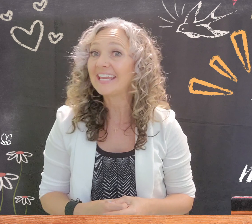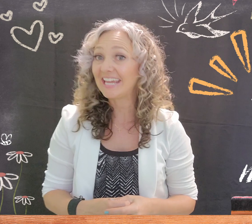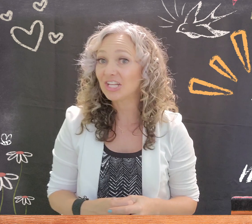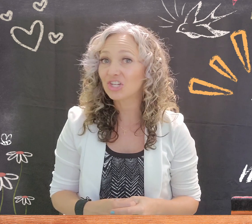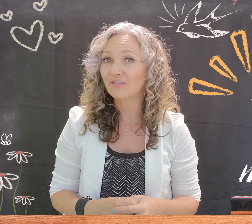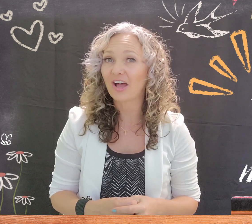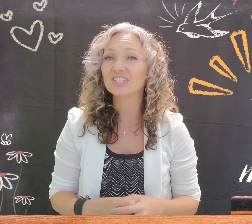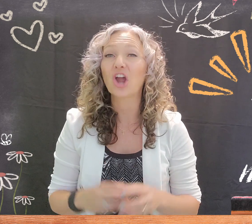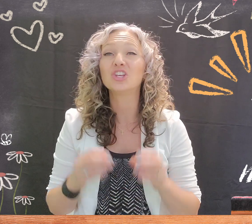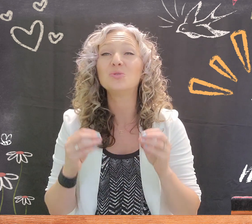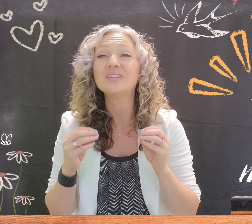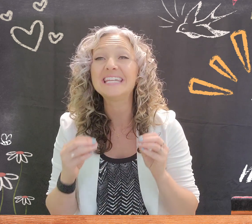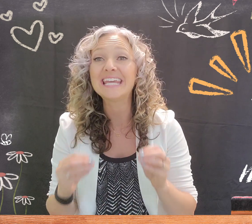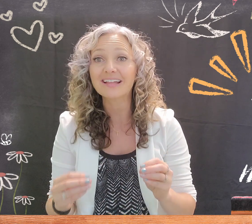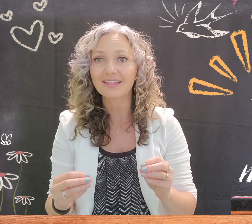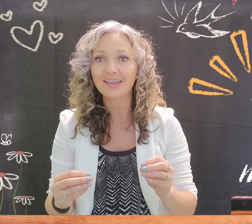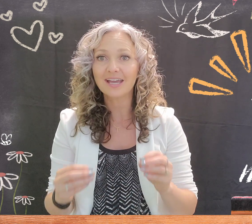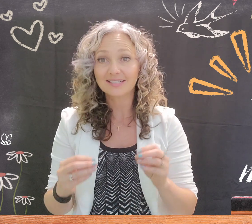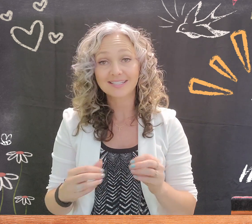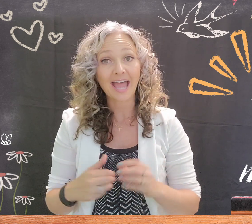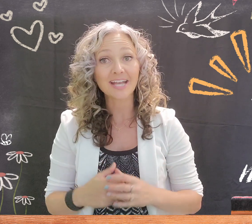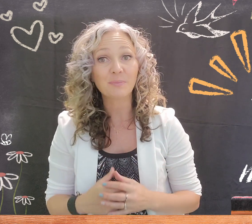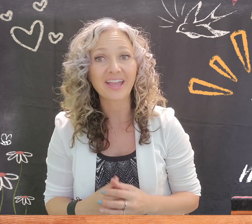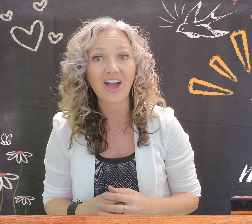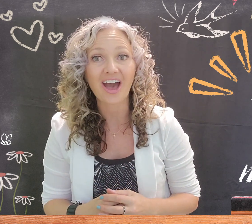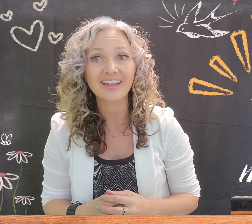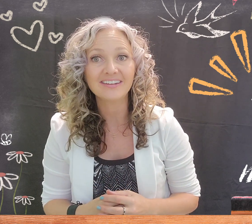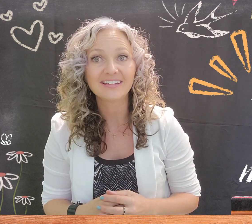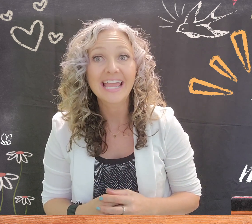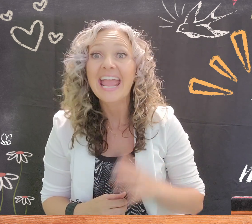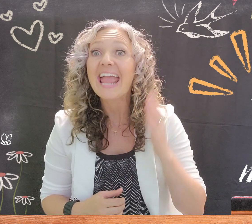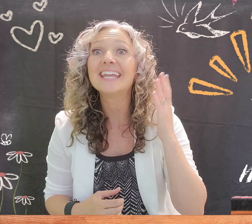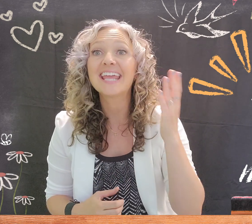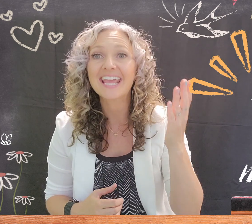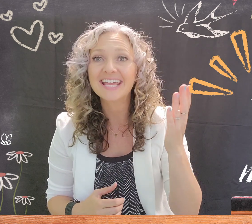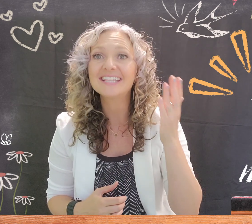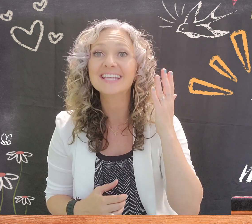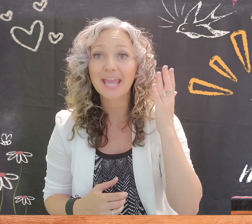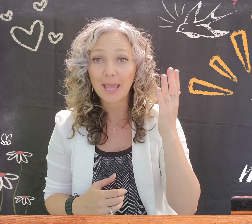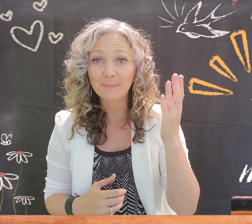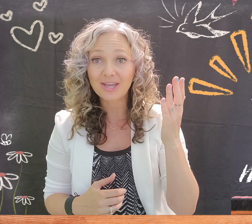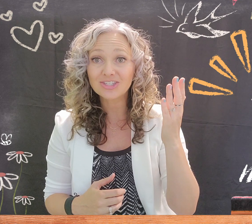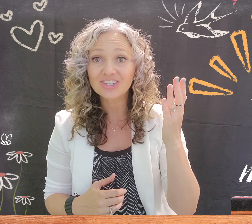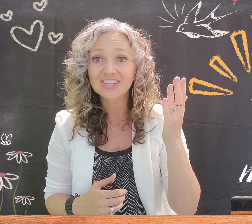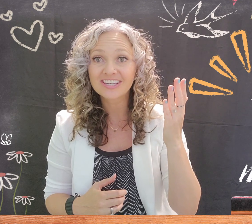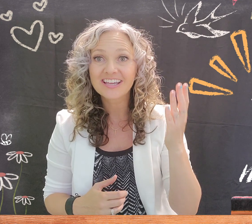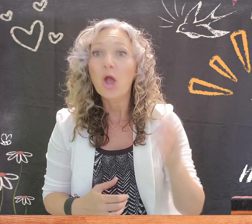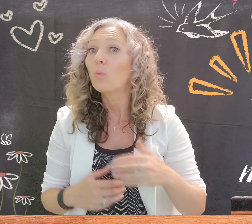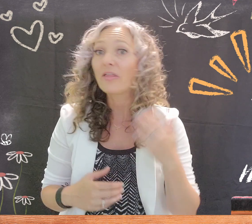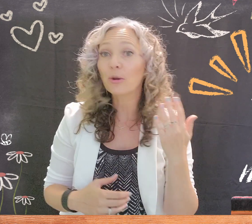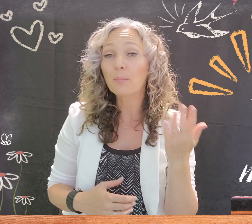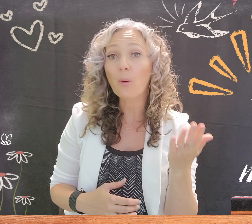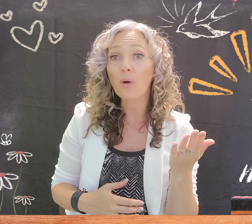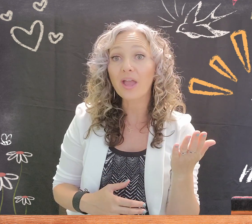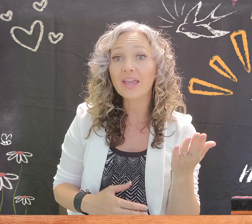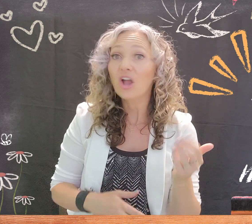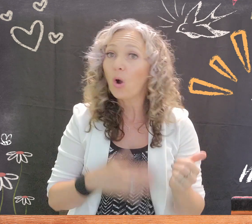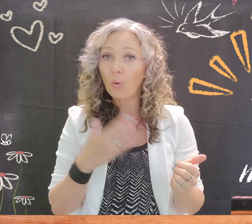each of us are uniquely designed by God? In His image, whether boy or